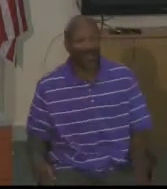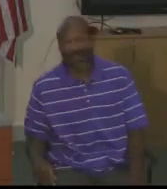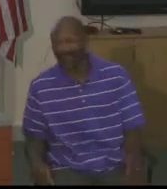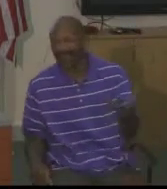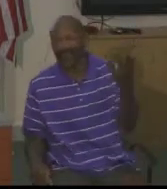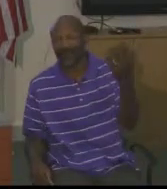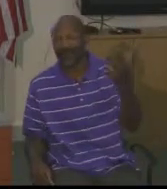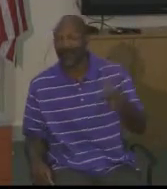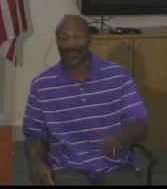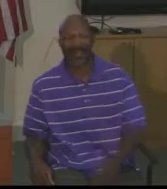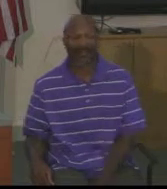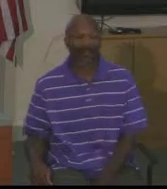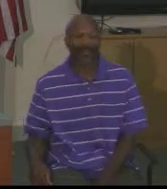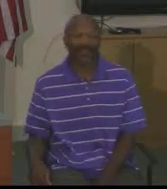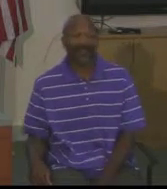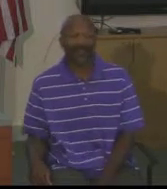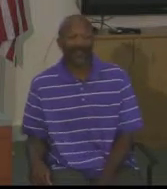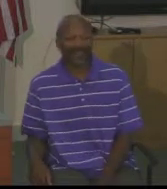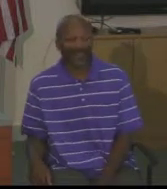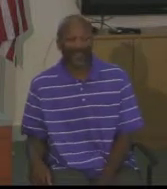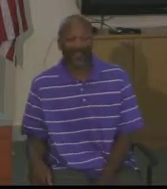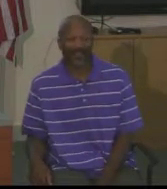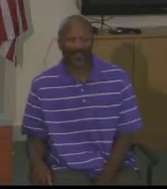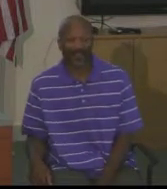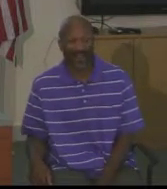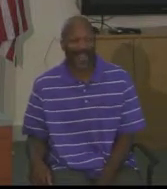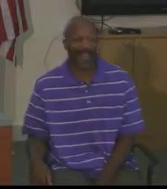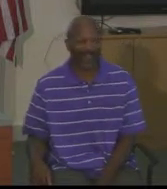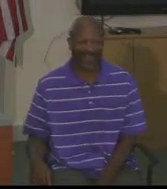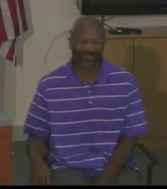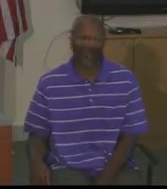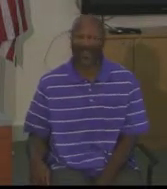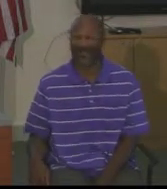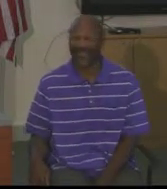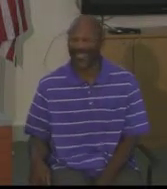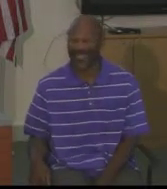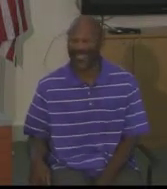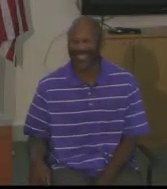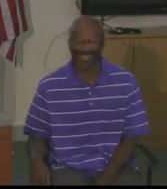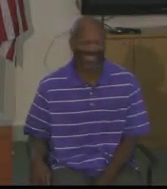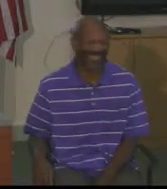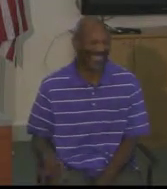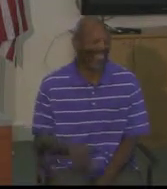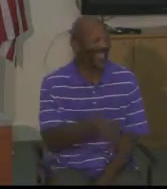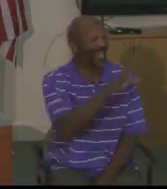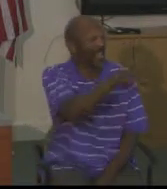Okay, I'll take 2 fourths now. That's good. That's over at half. That's fine by me.